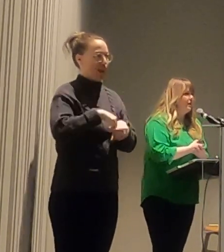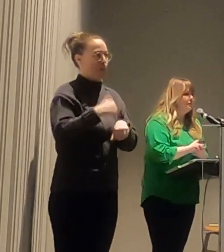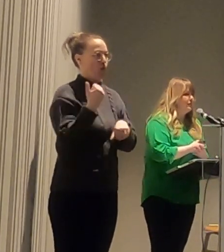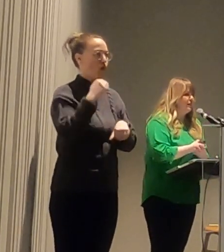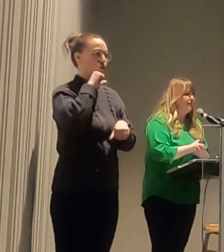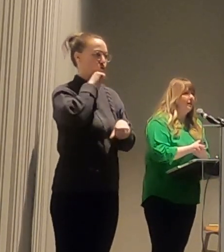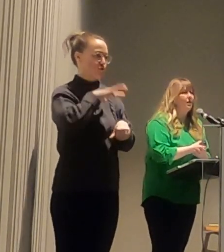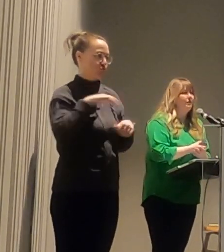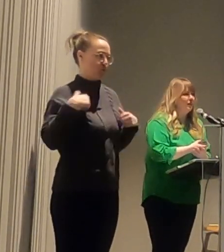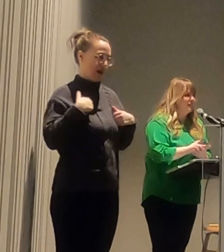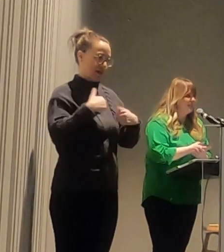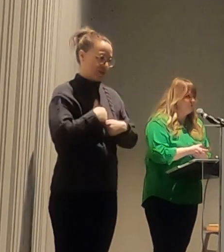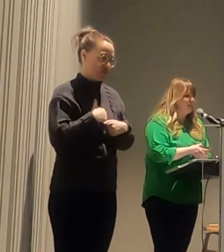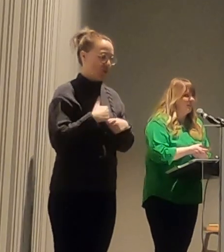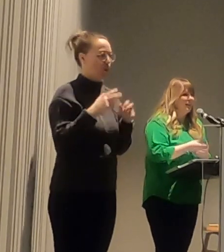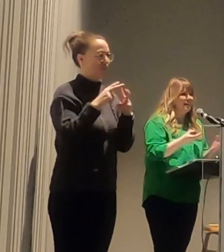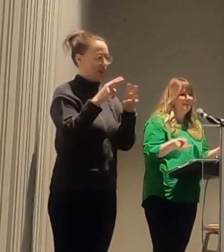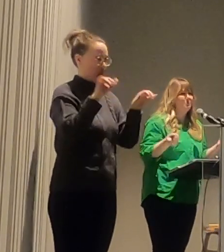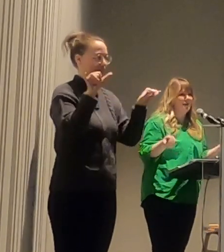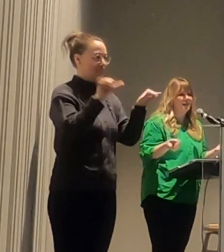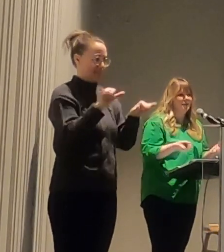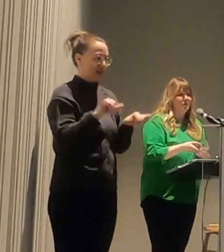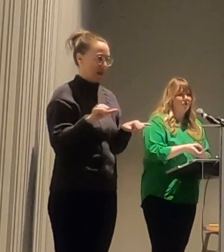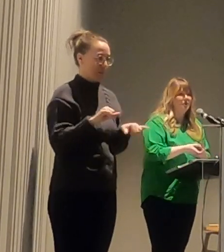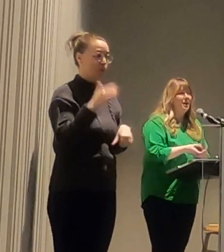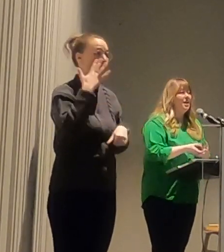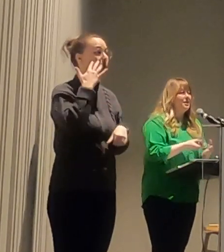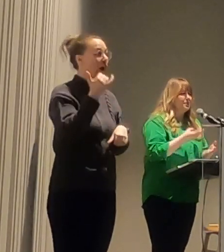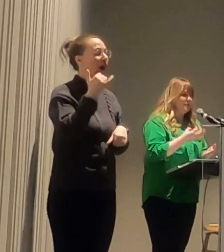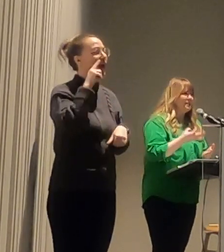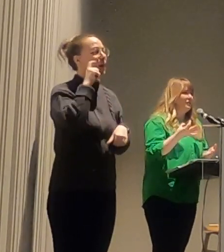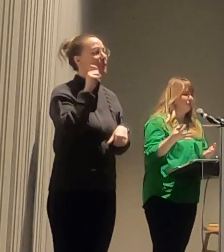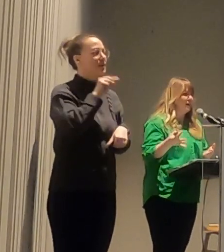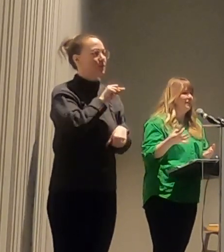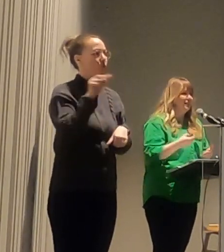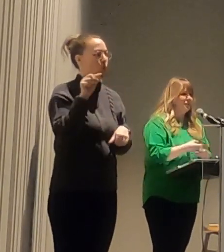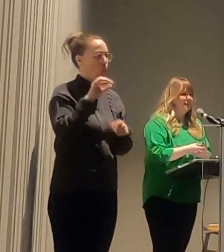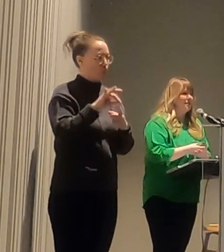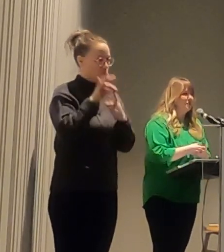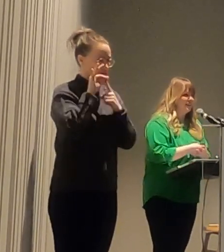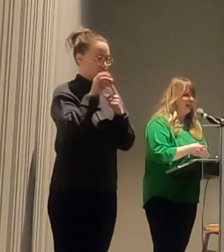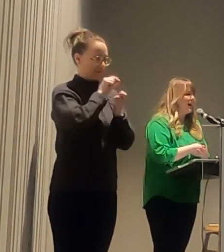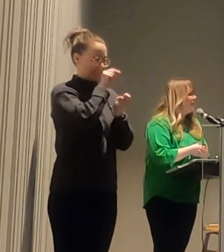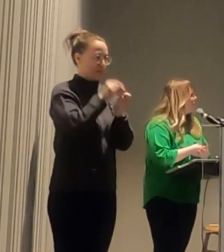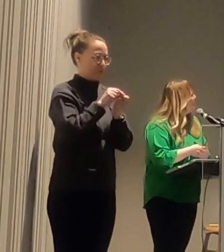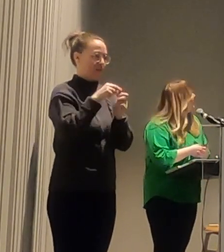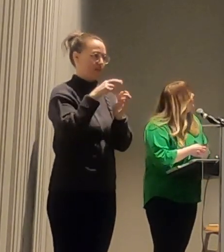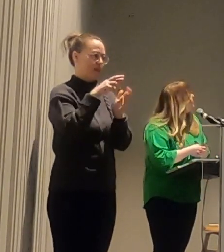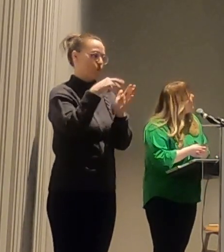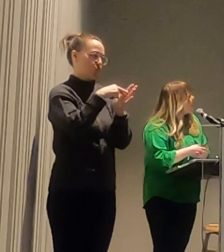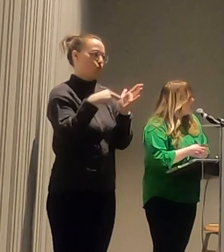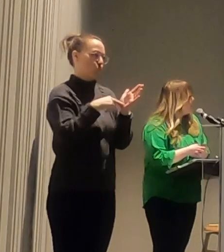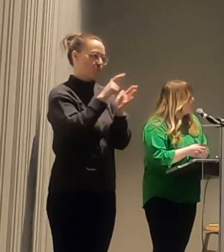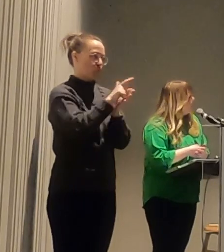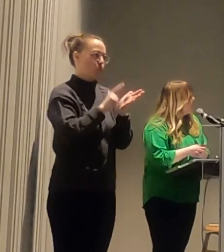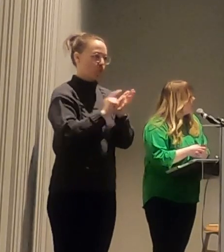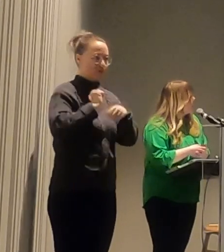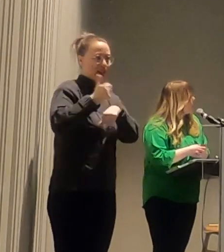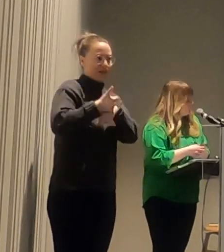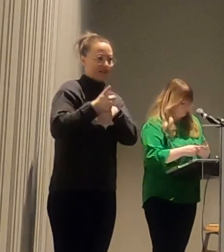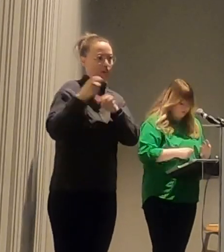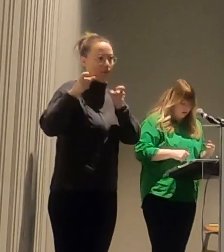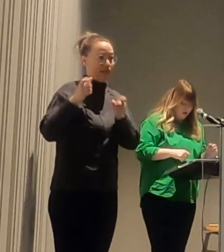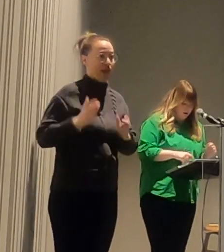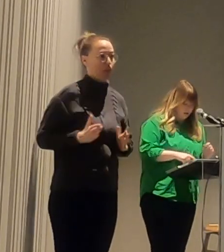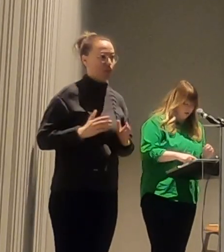robes that you see. They're all very similar, and that is because of those specific regulations that were set out. by the emperor.